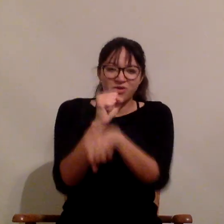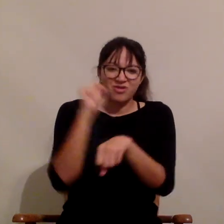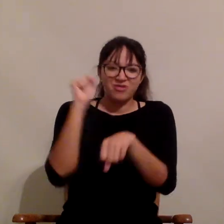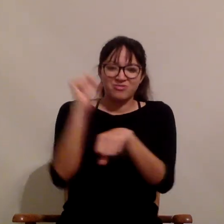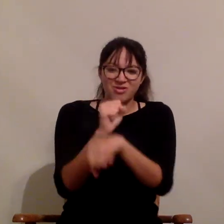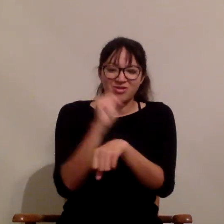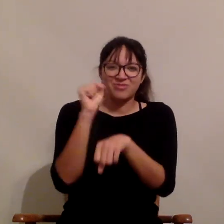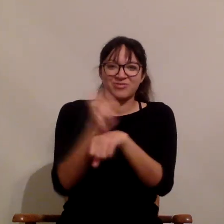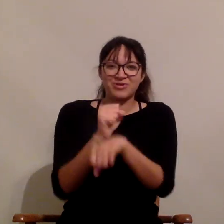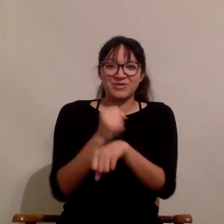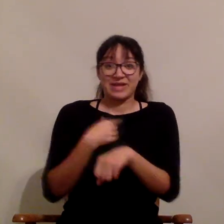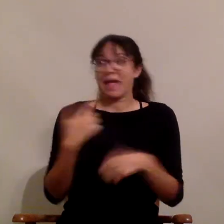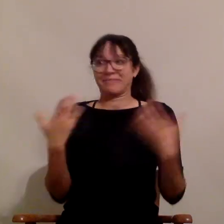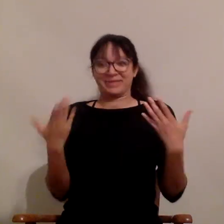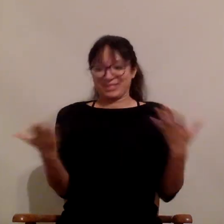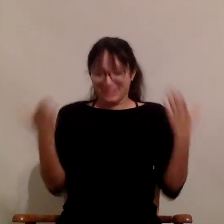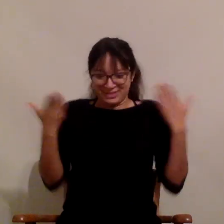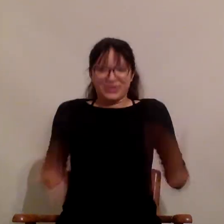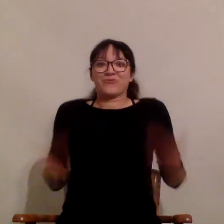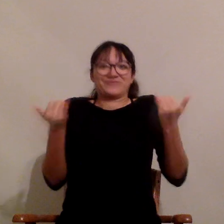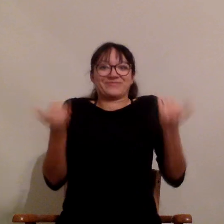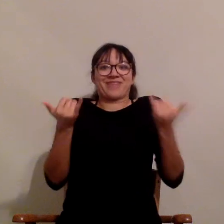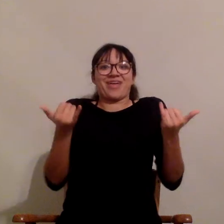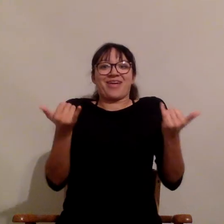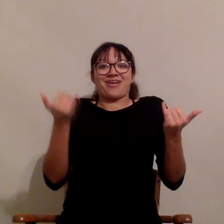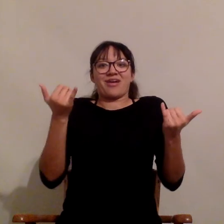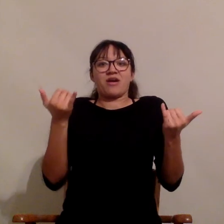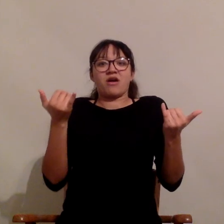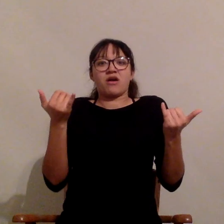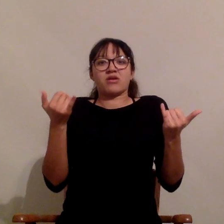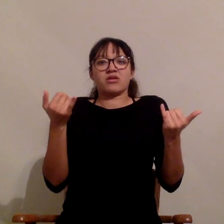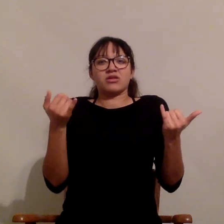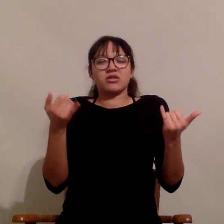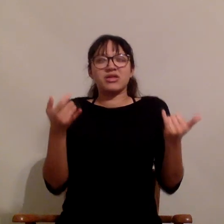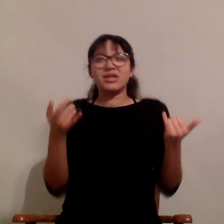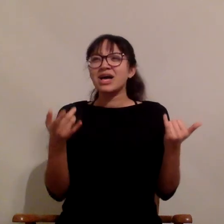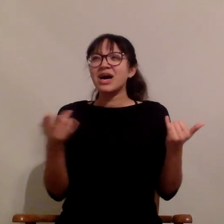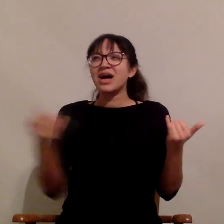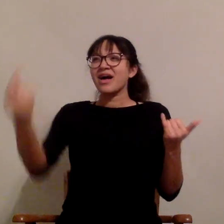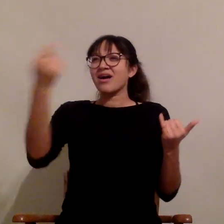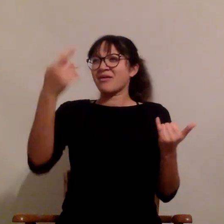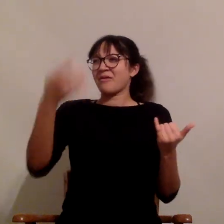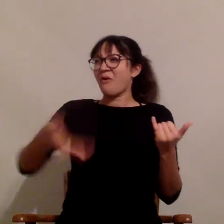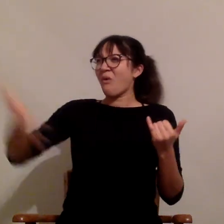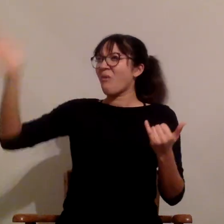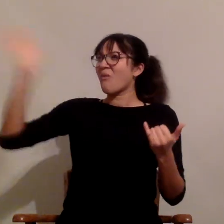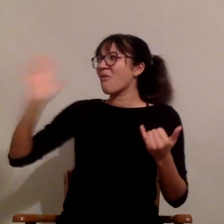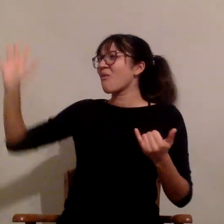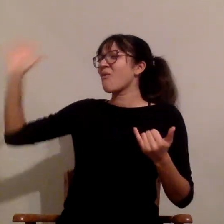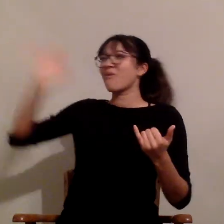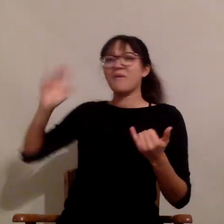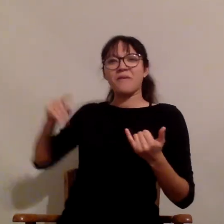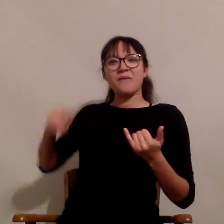that I'm standing here talking to you today, all came from this tiny idea that I had when I was sitting at the back